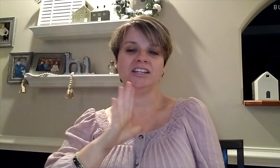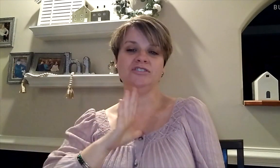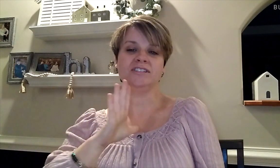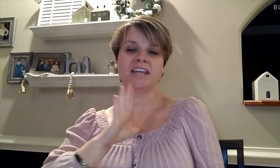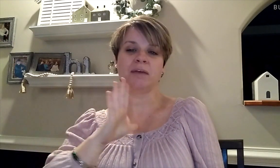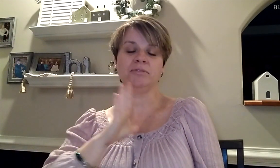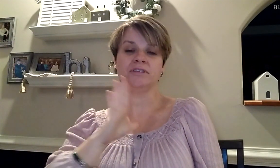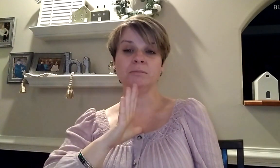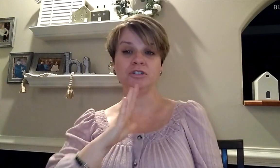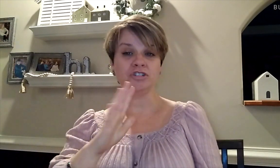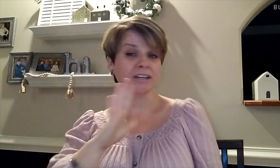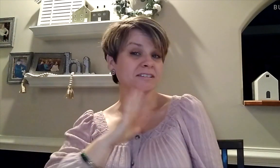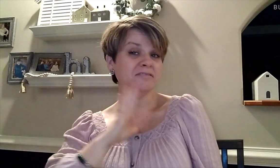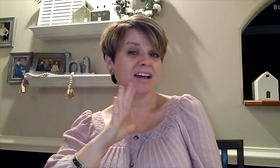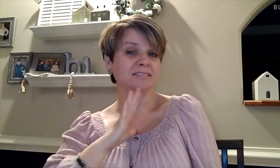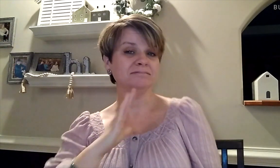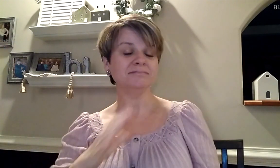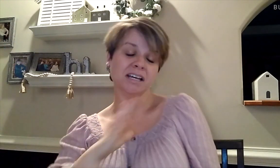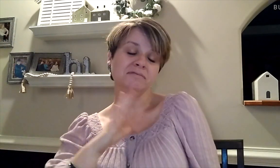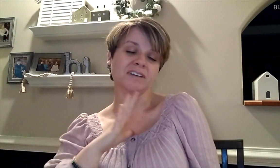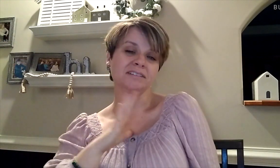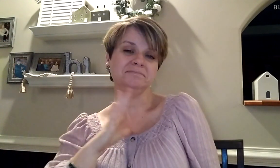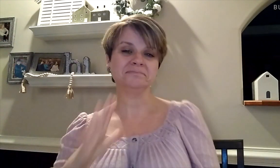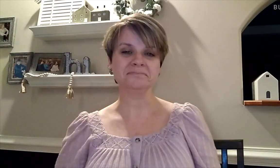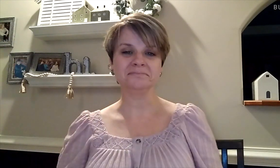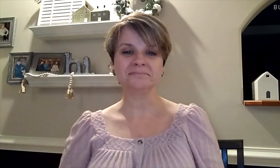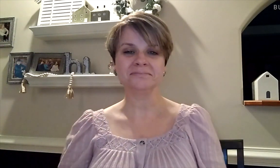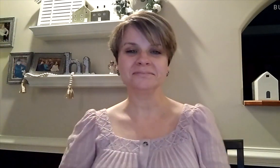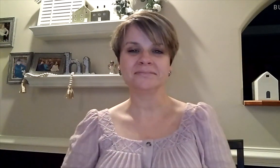just tap your thumb to your chest. Fine, I'm fine.